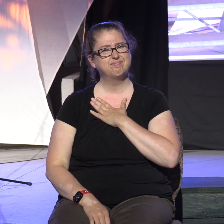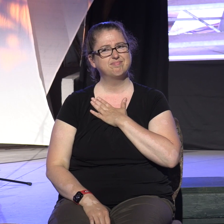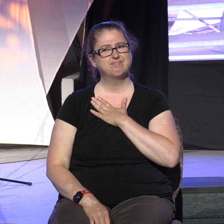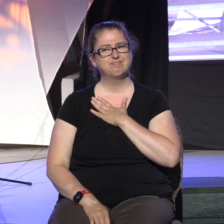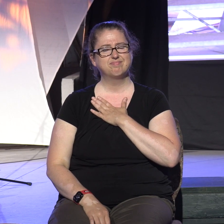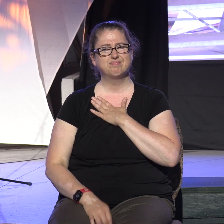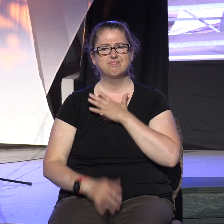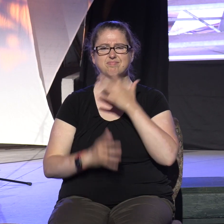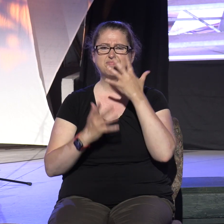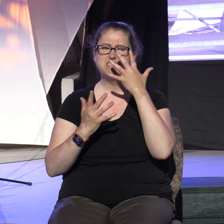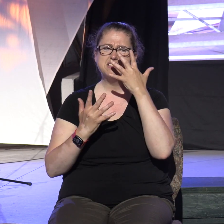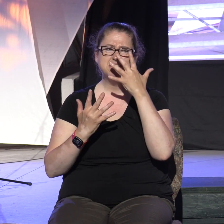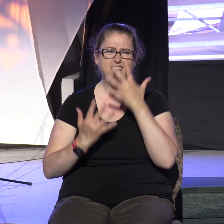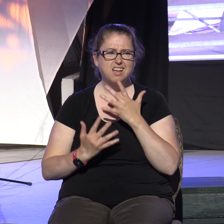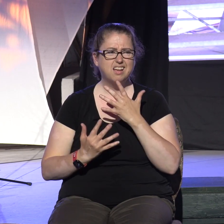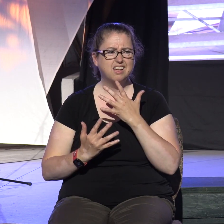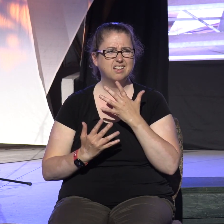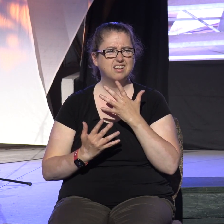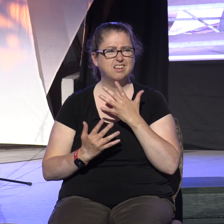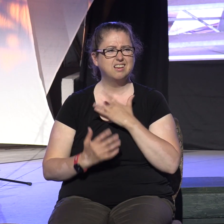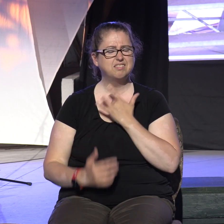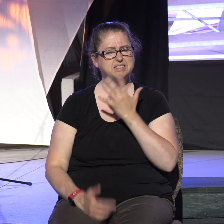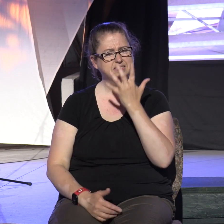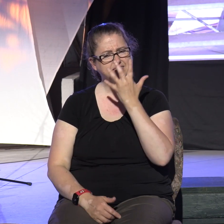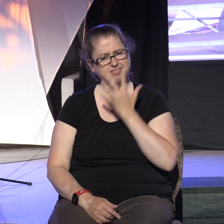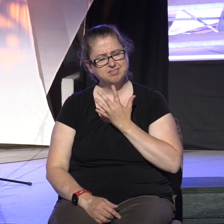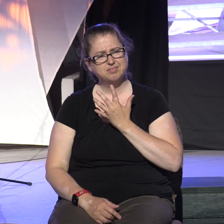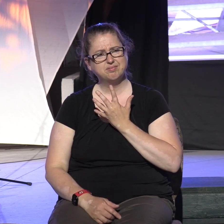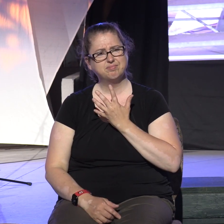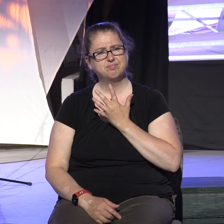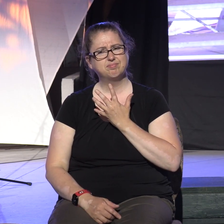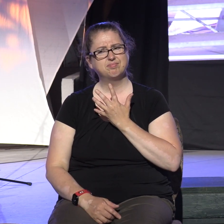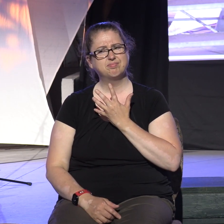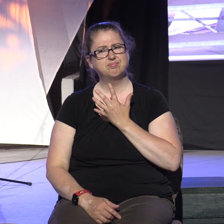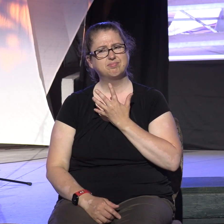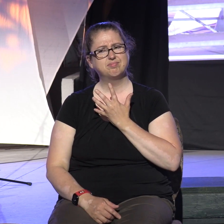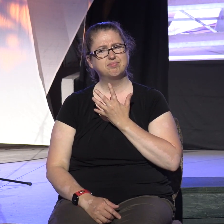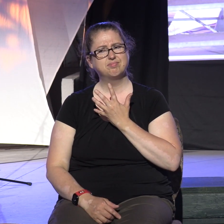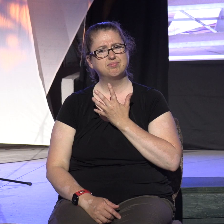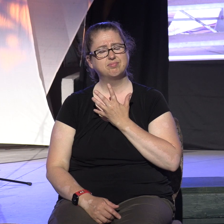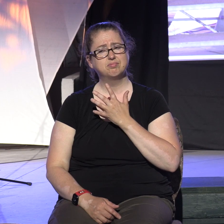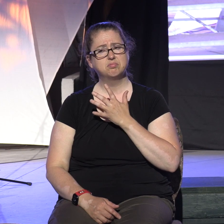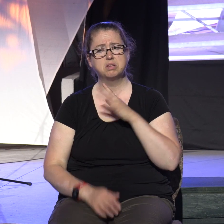shopping or liking blouses or shoes. No.